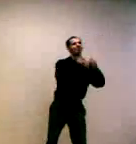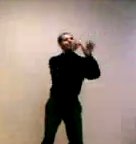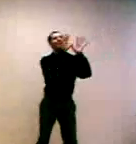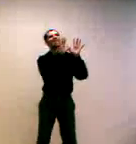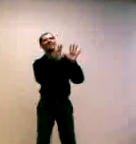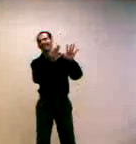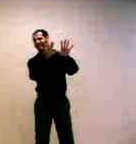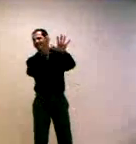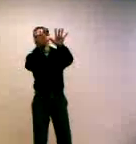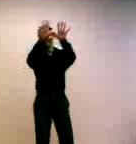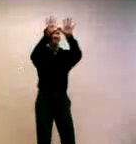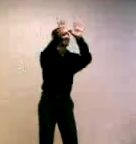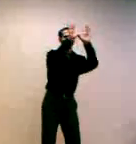Against your heart.